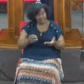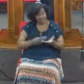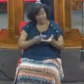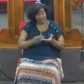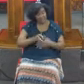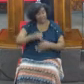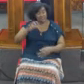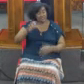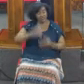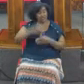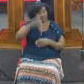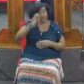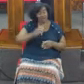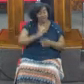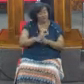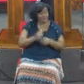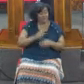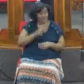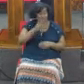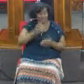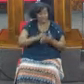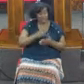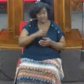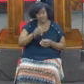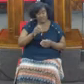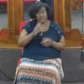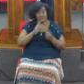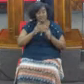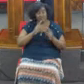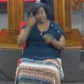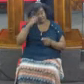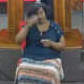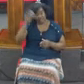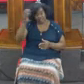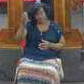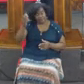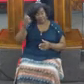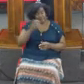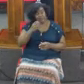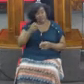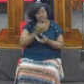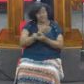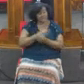Ghost of God to make sure that you can be witnesses for me." You say,